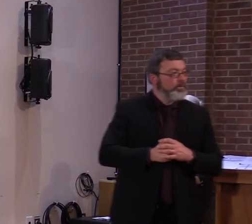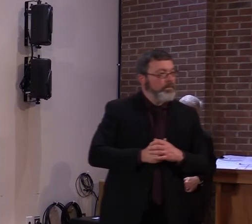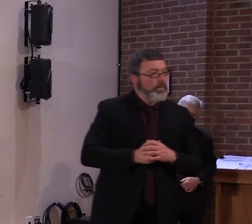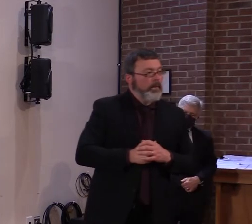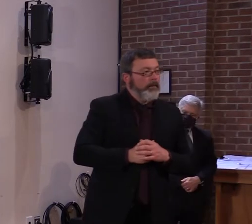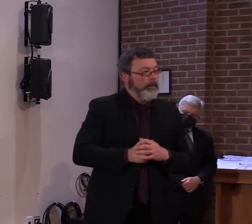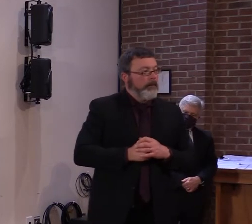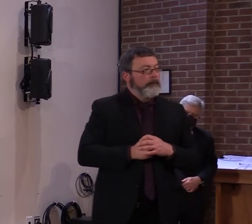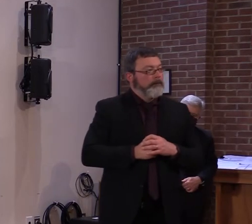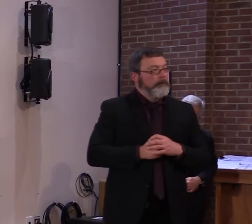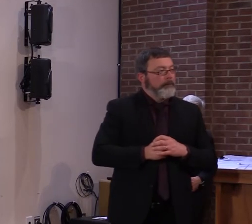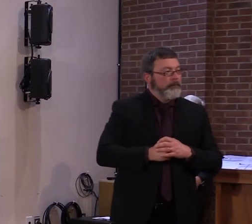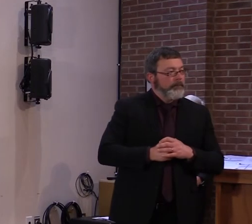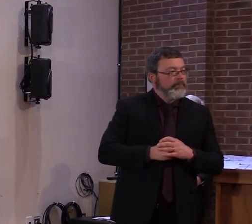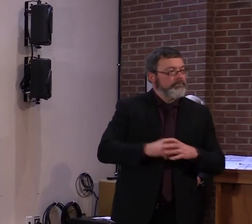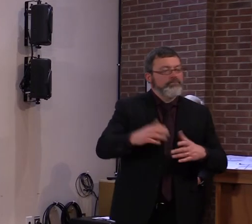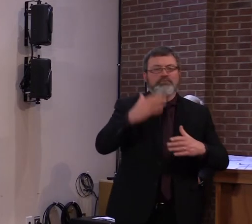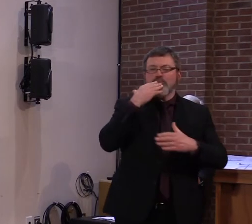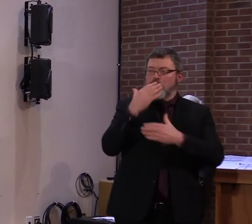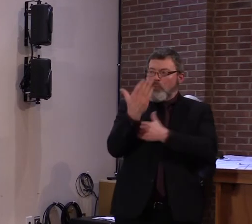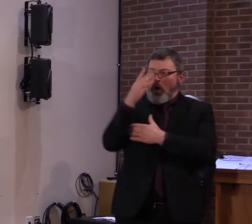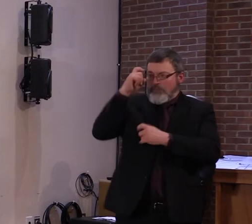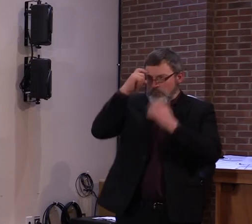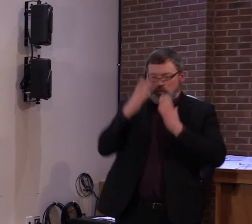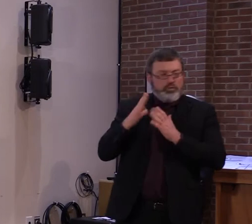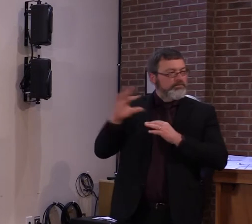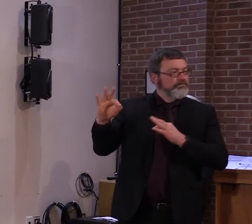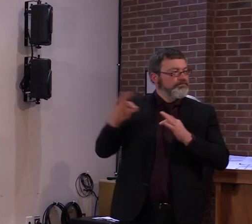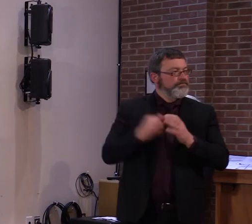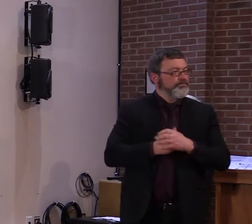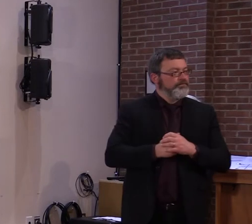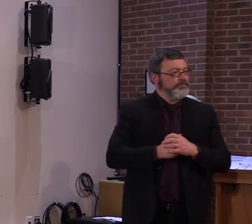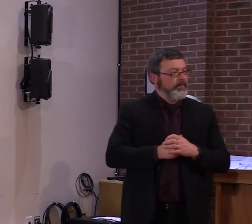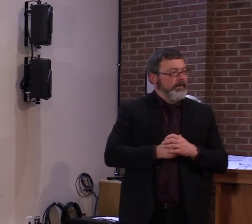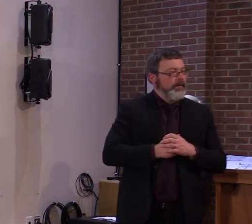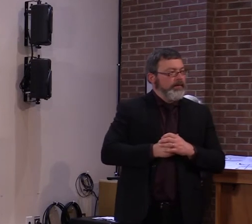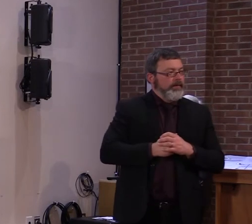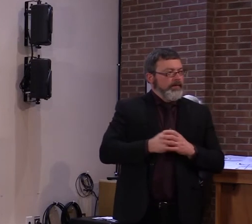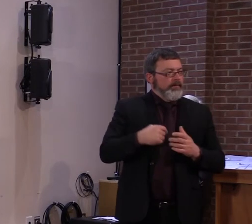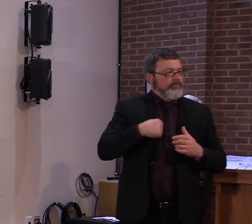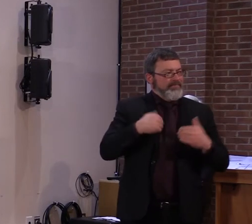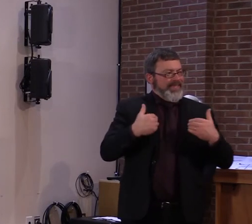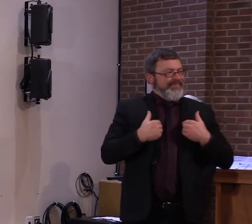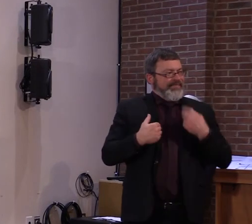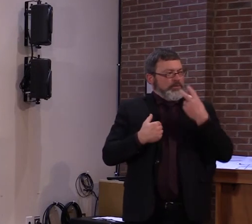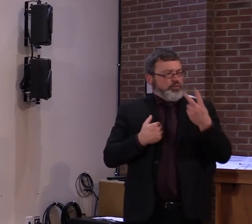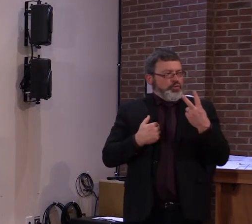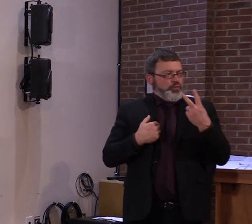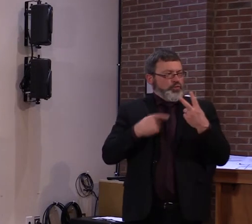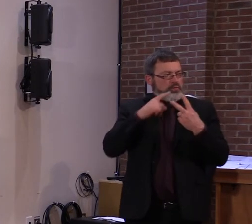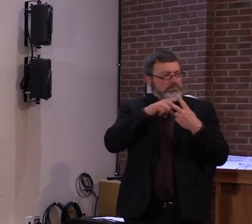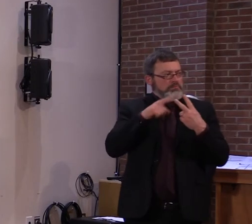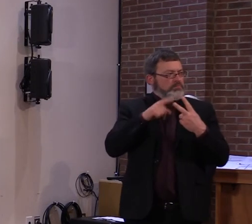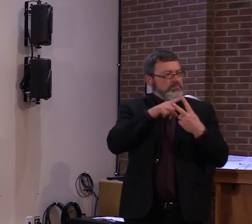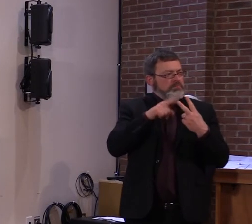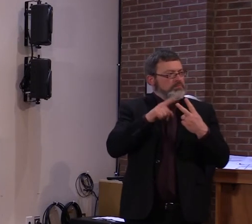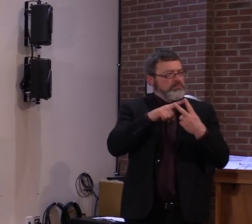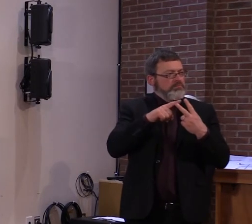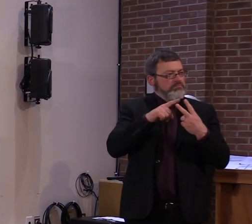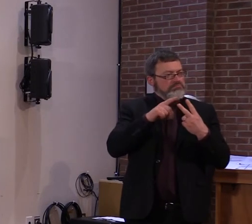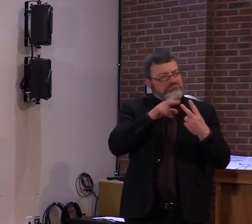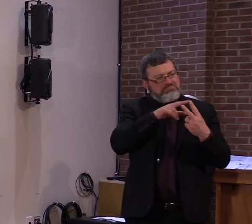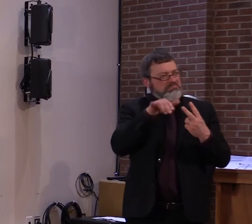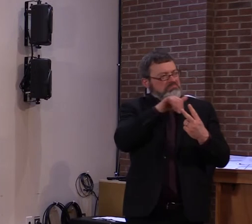Good morning, Governor. I have a pair of questions that I think are related. Both of them came from